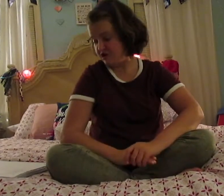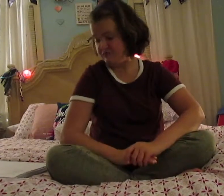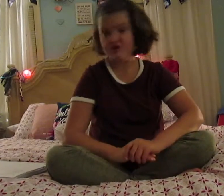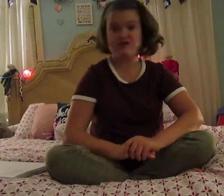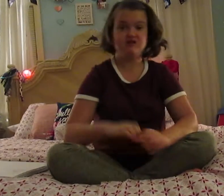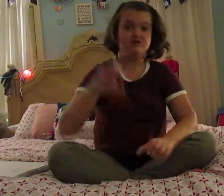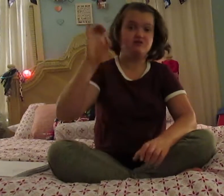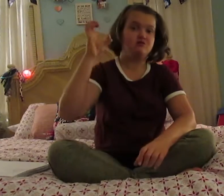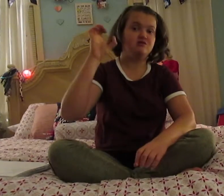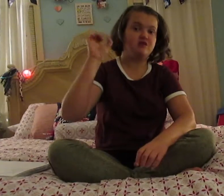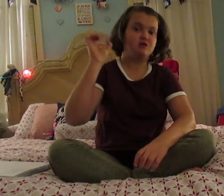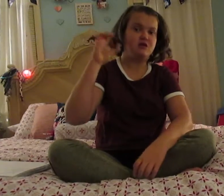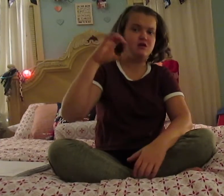cousin, letter c